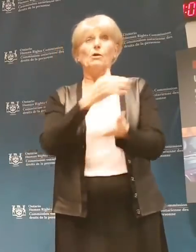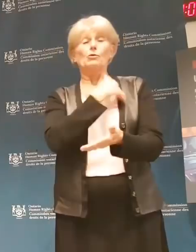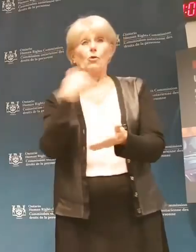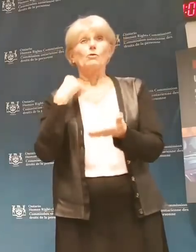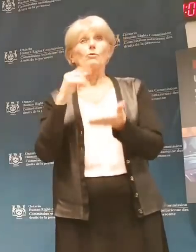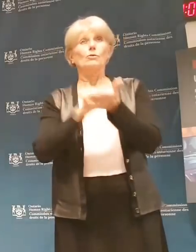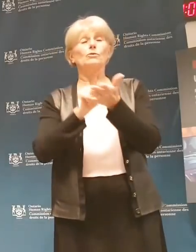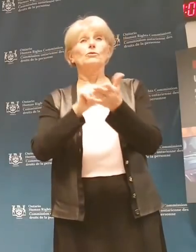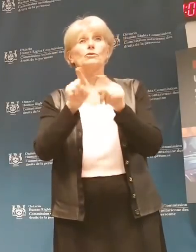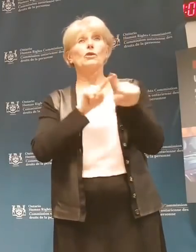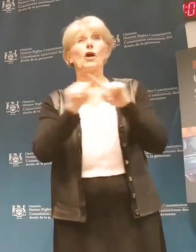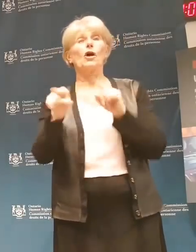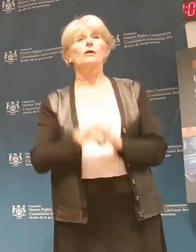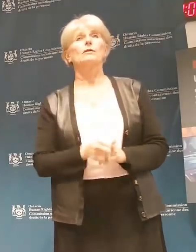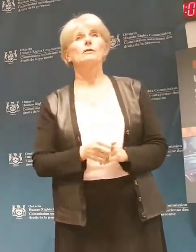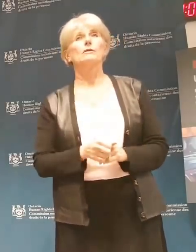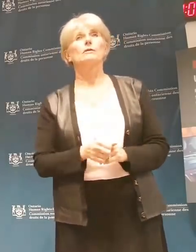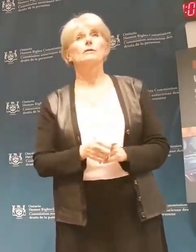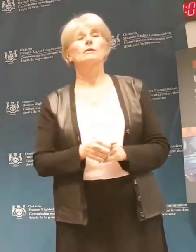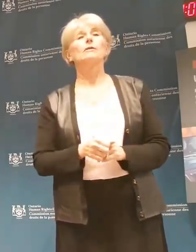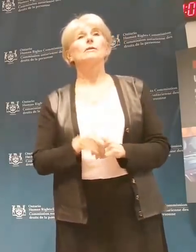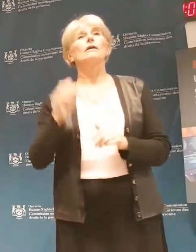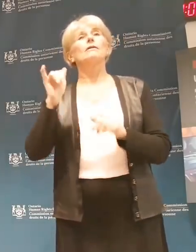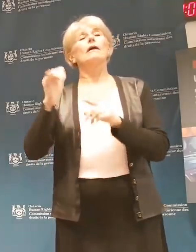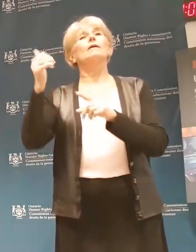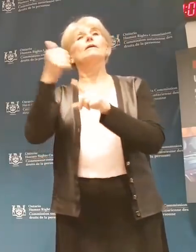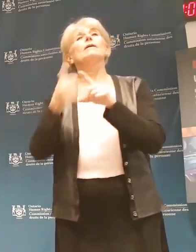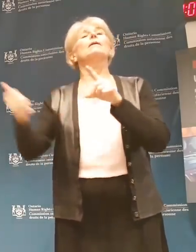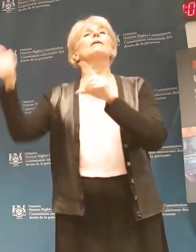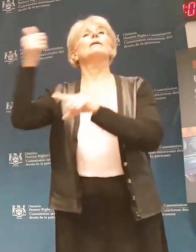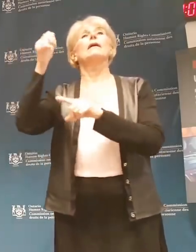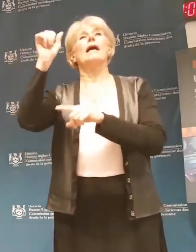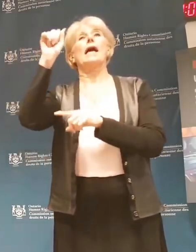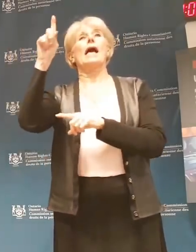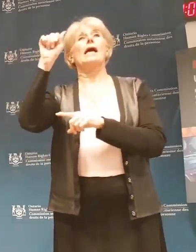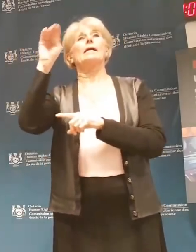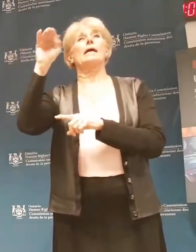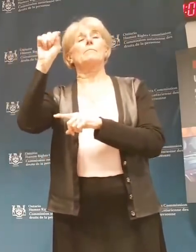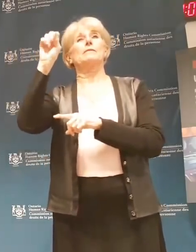Star then. And the police high command under Chief Adamson